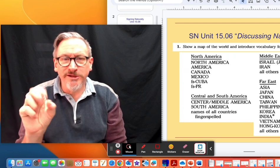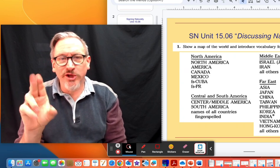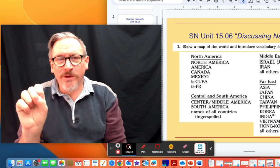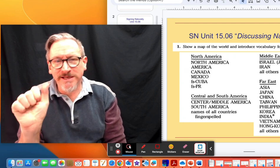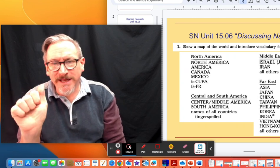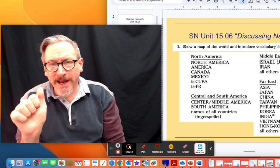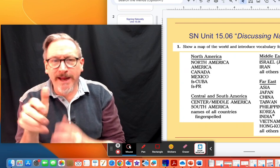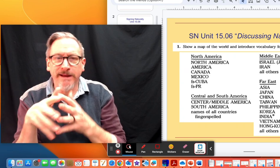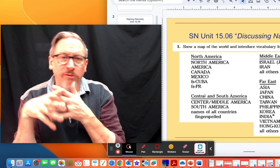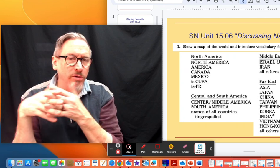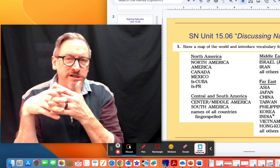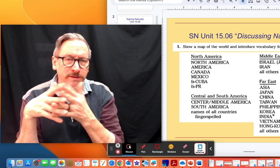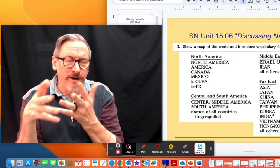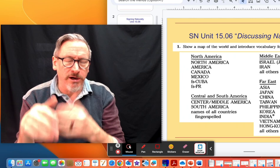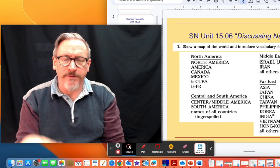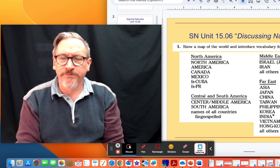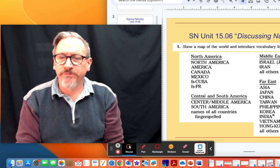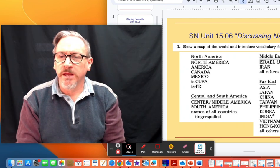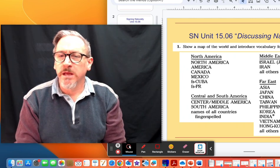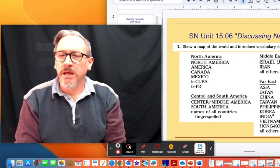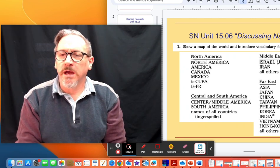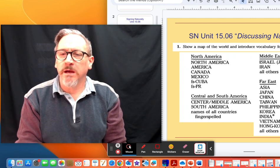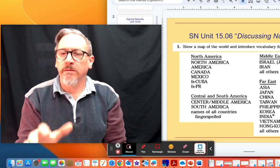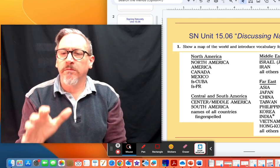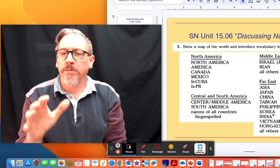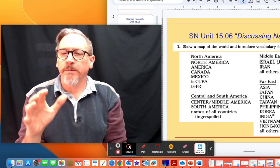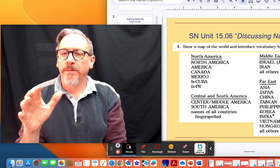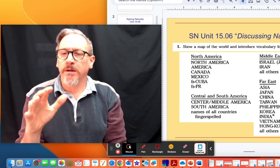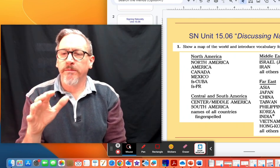US, USA, or just America.